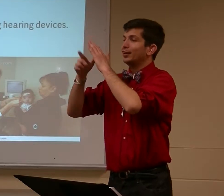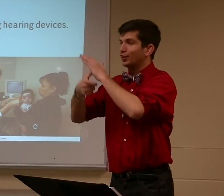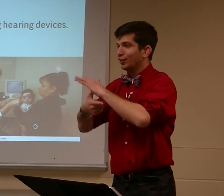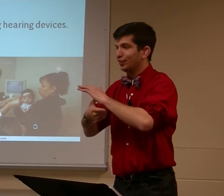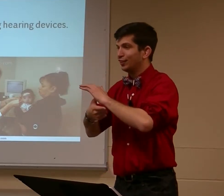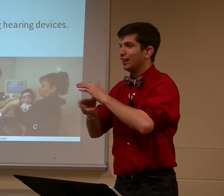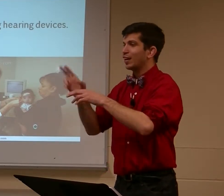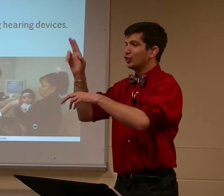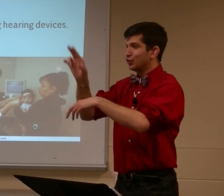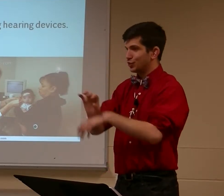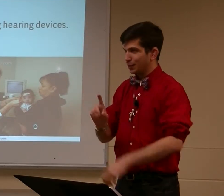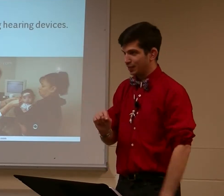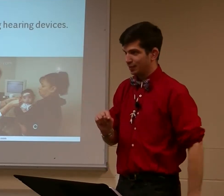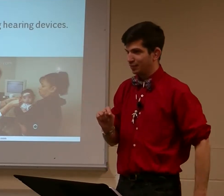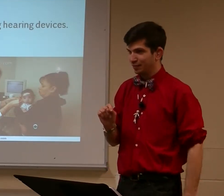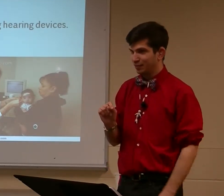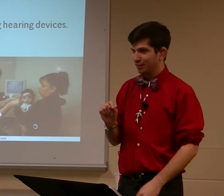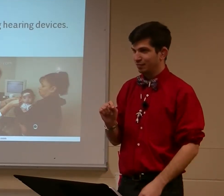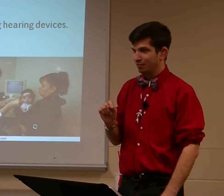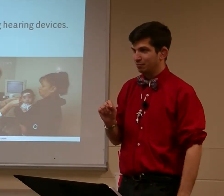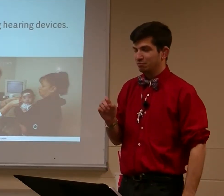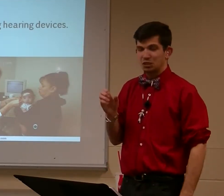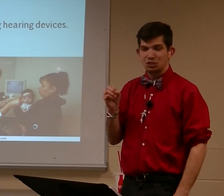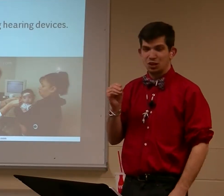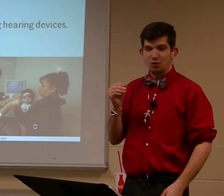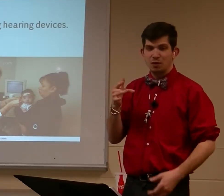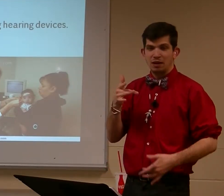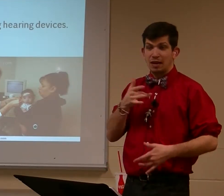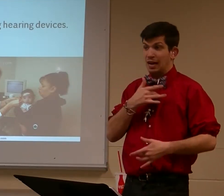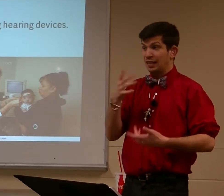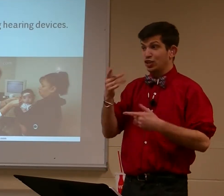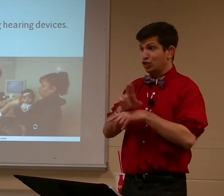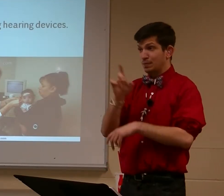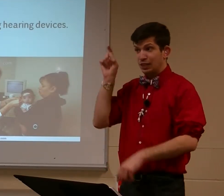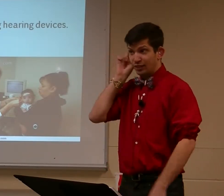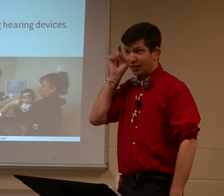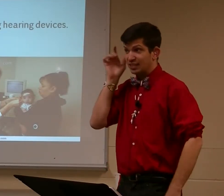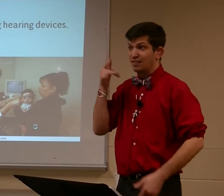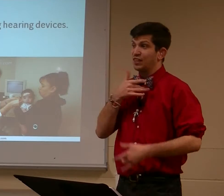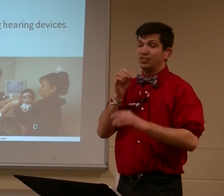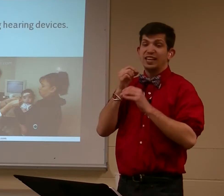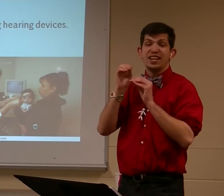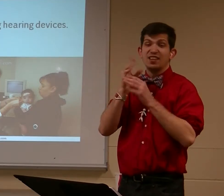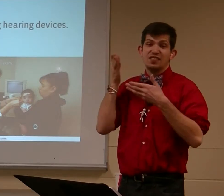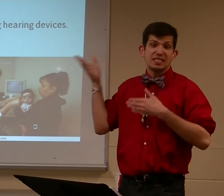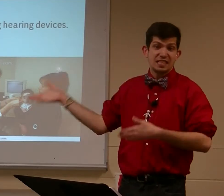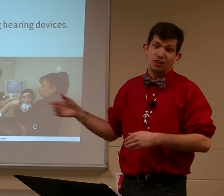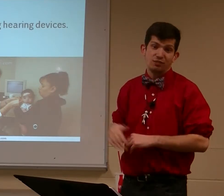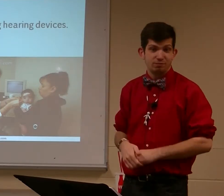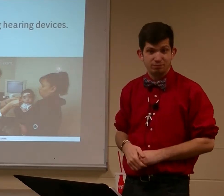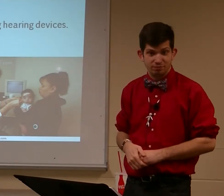later I got used to it. So I can use my hearing aids and it feels like nothing's there.